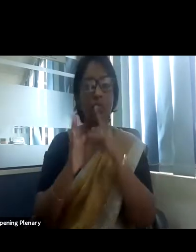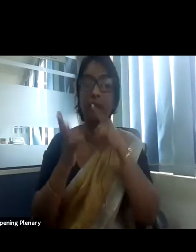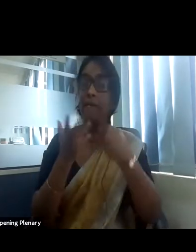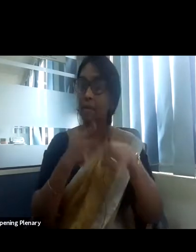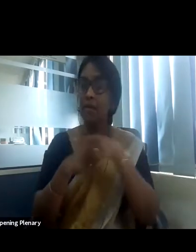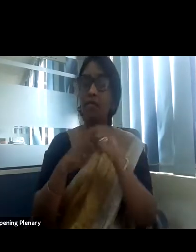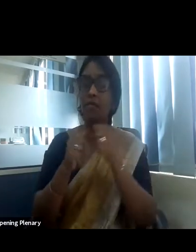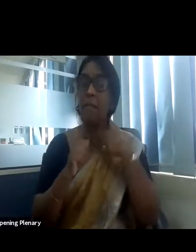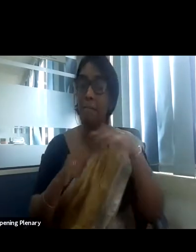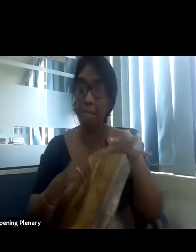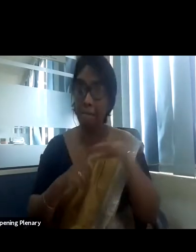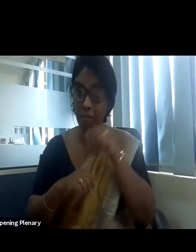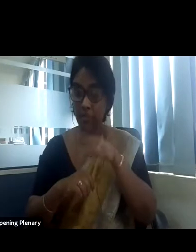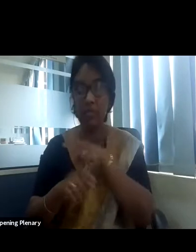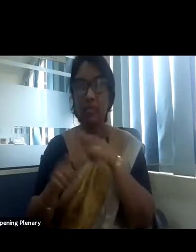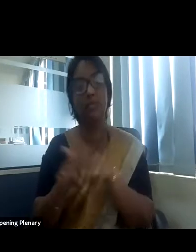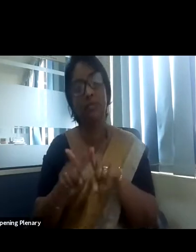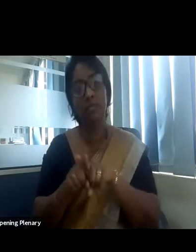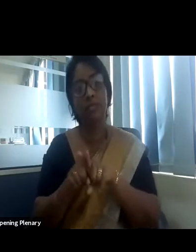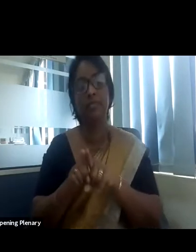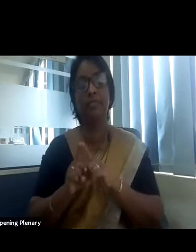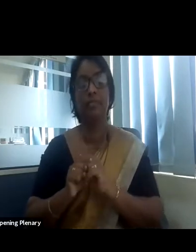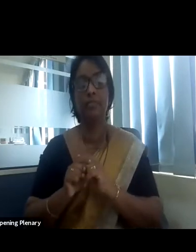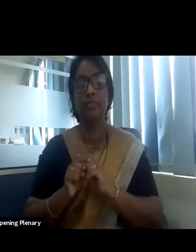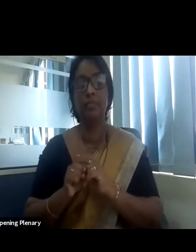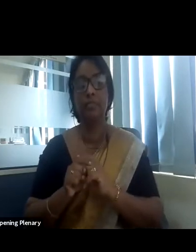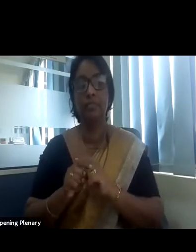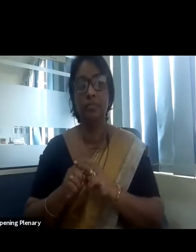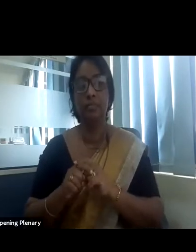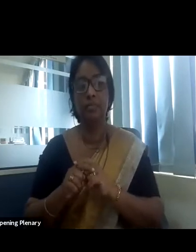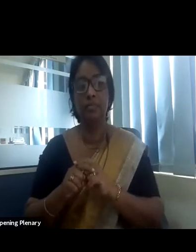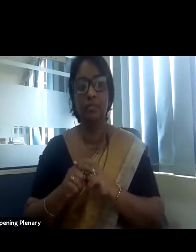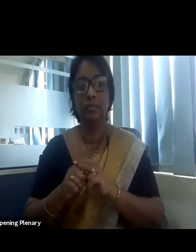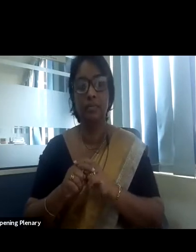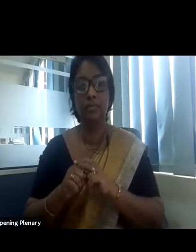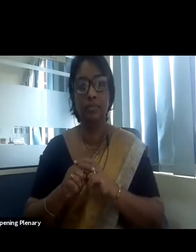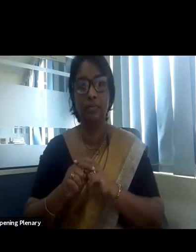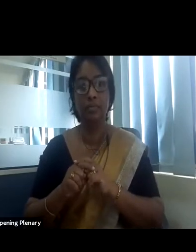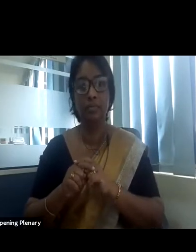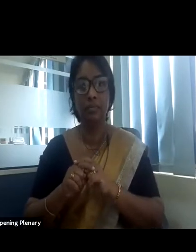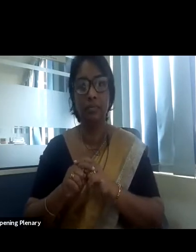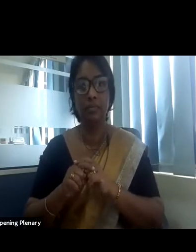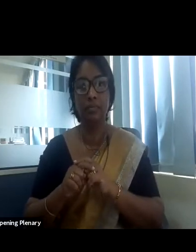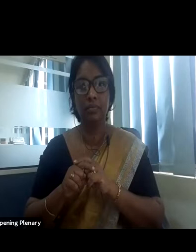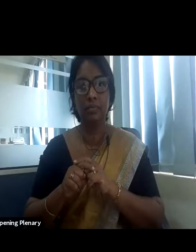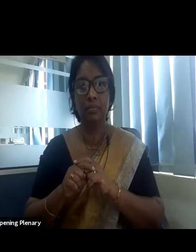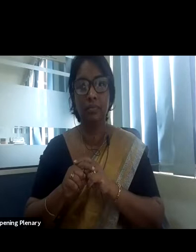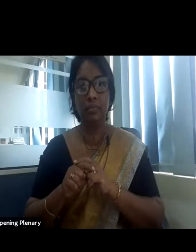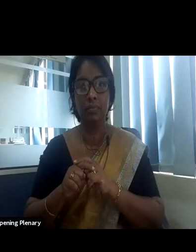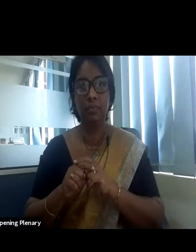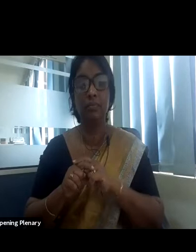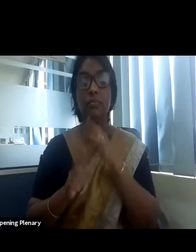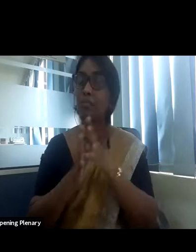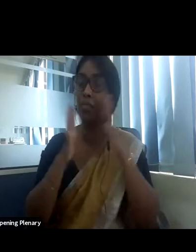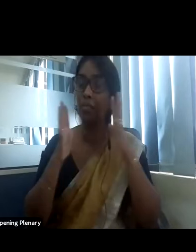trying to do just that. Hence the euphemism bioplastics. And among the many innovative alternatives.